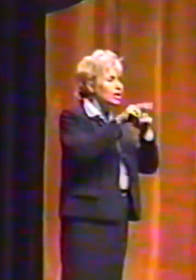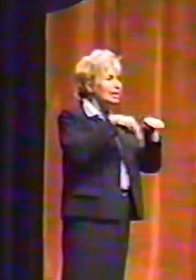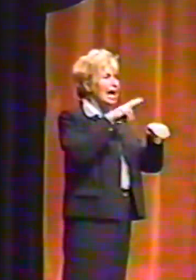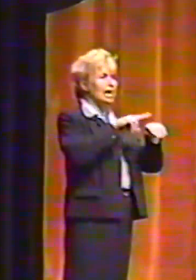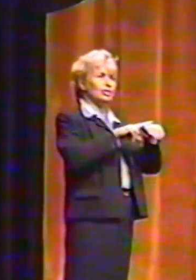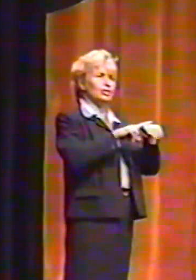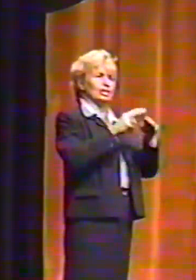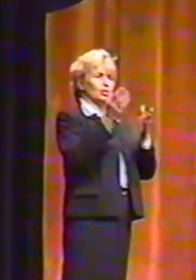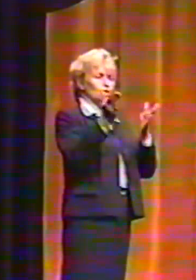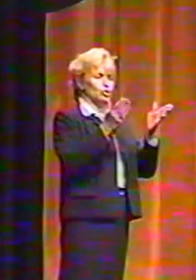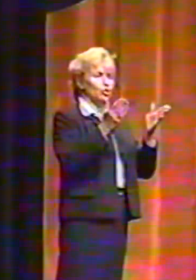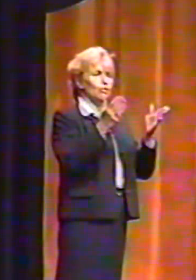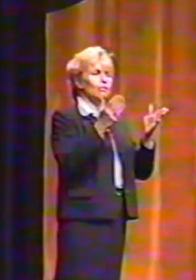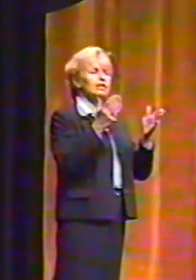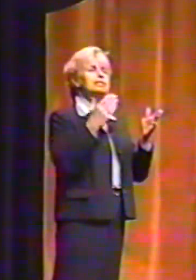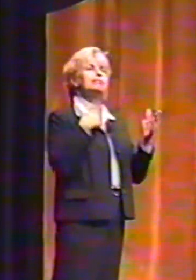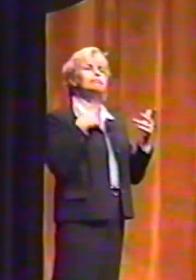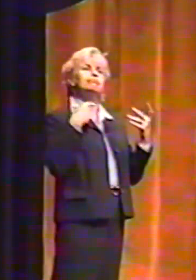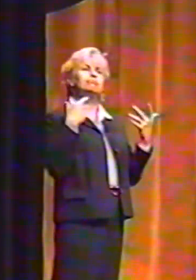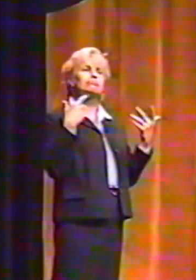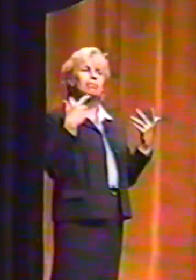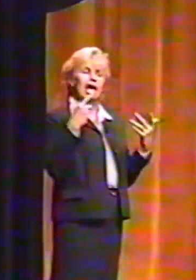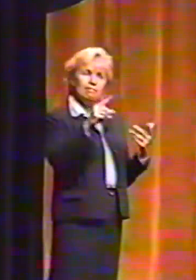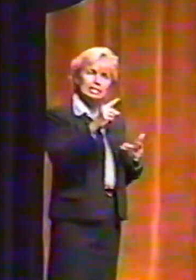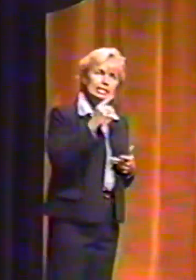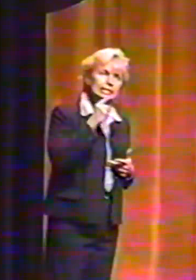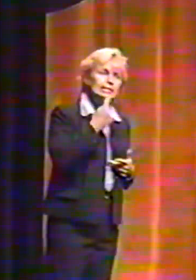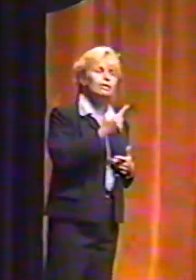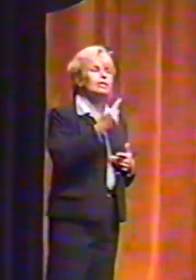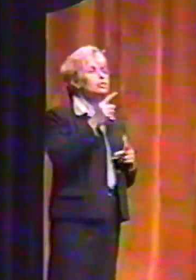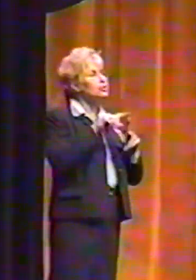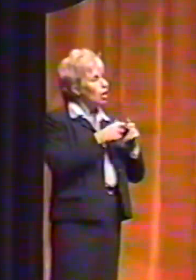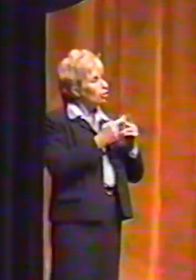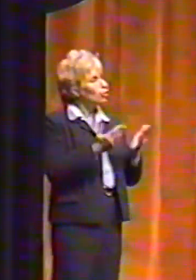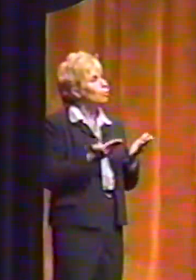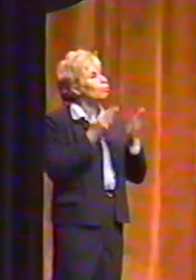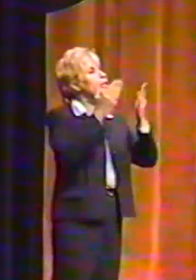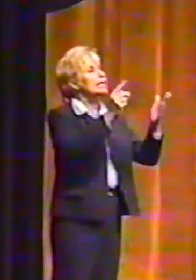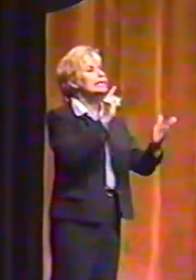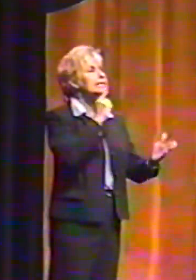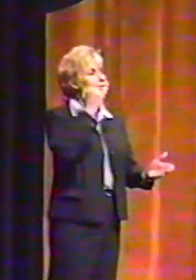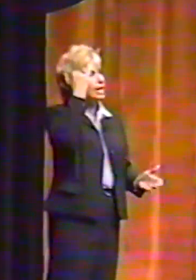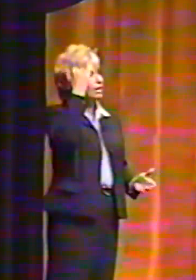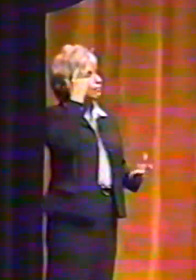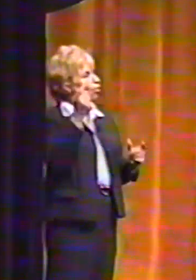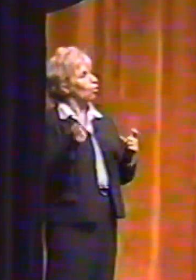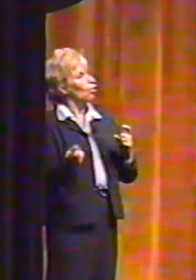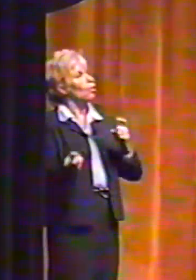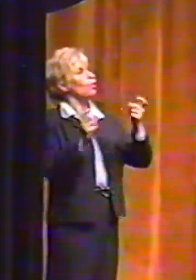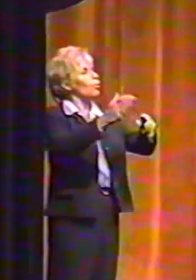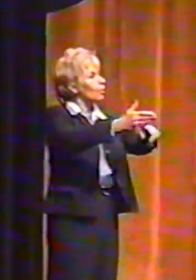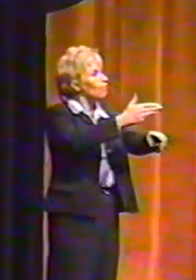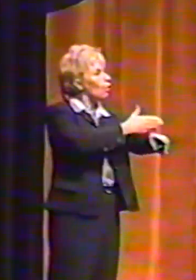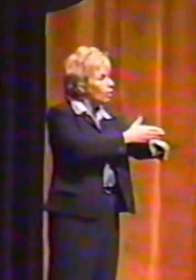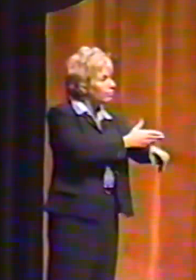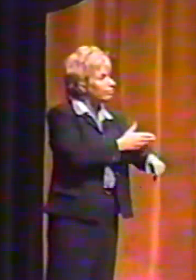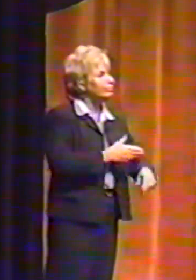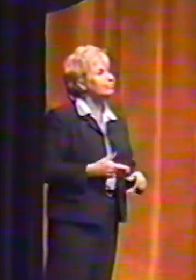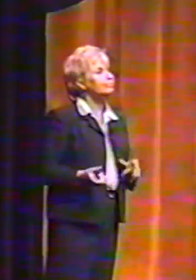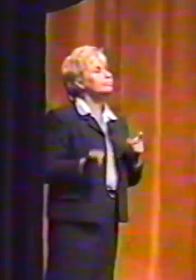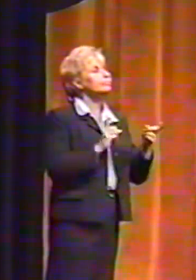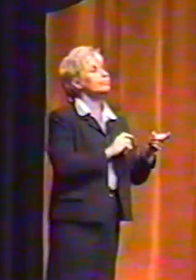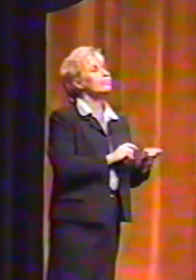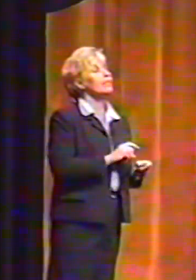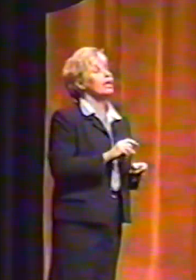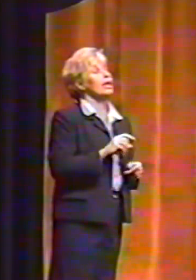Service has stepped forward with some very serious ideas for reform. In many ways, the reform plan put forward by the